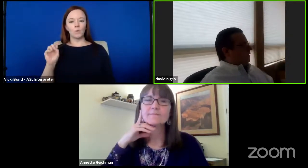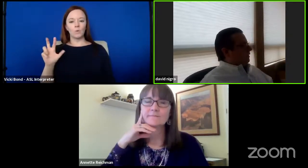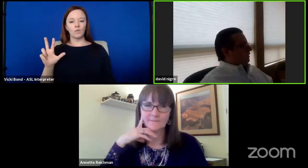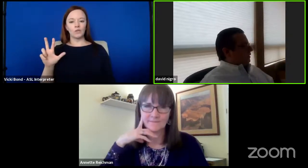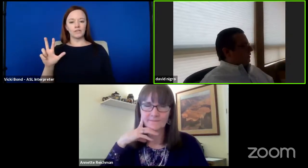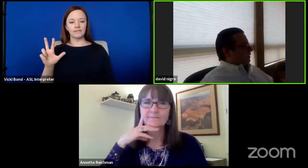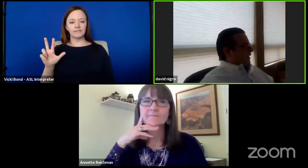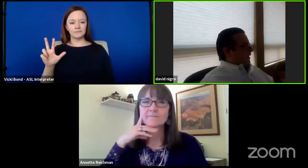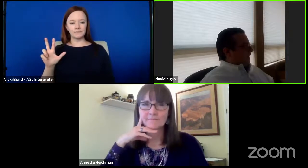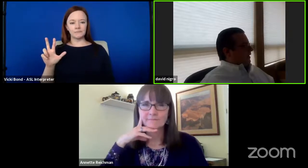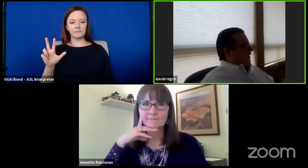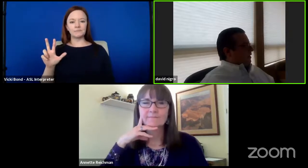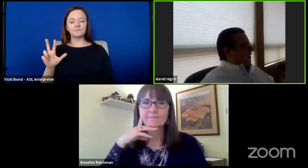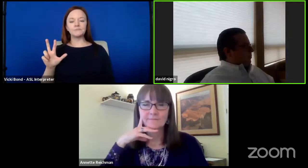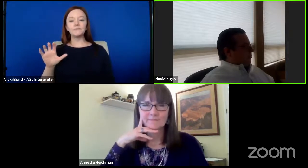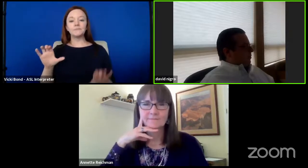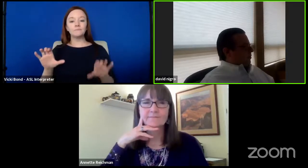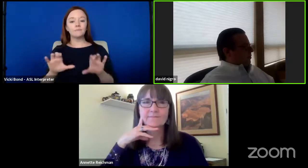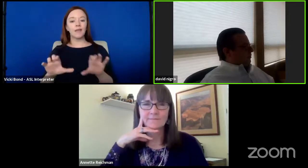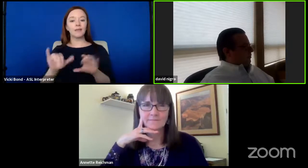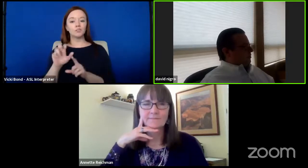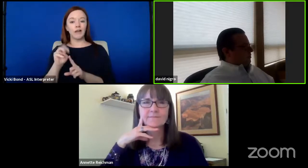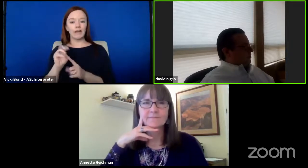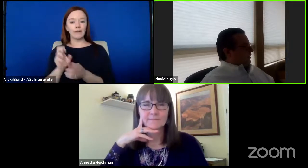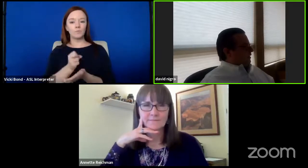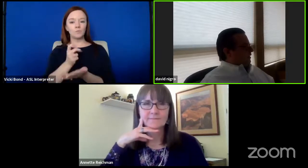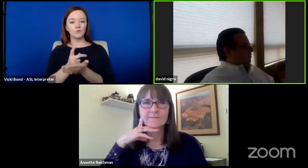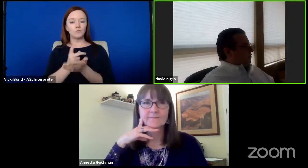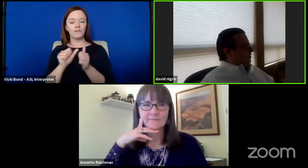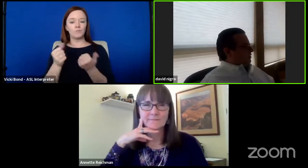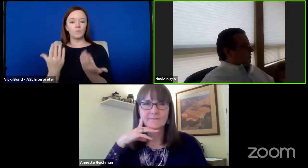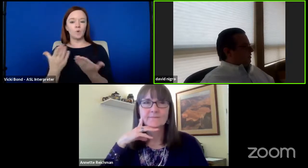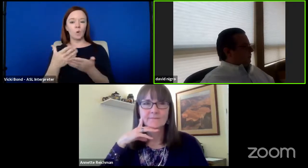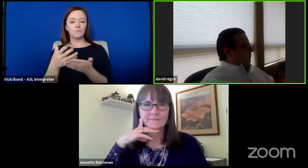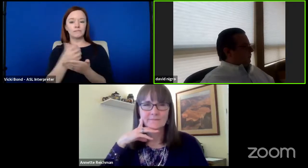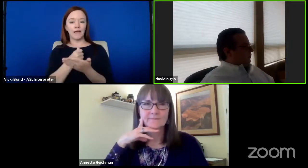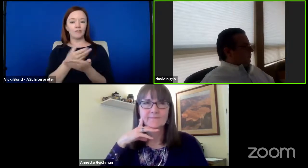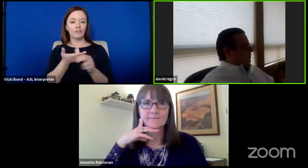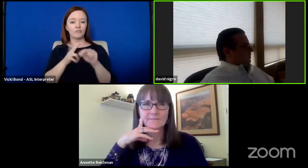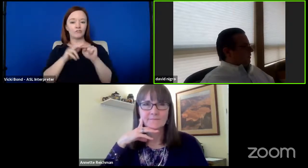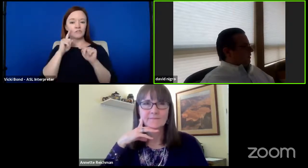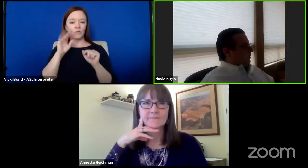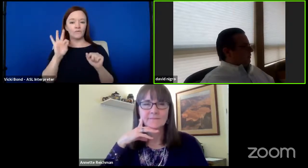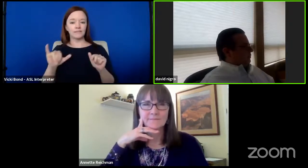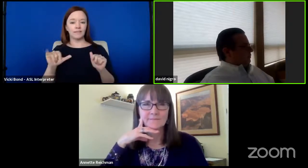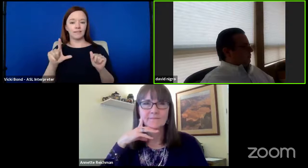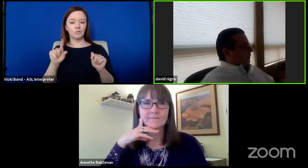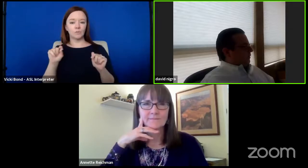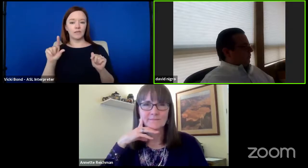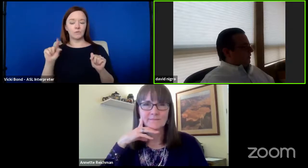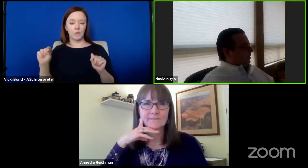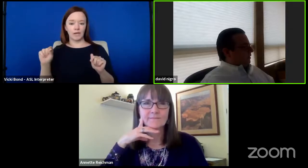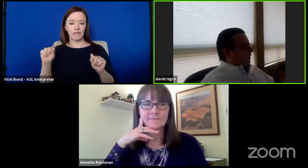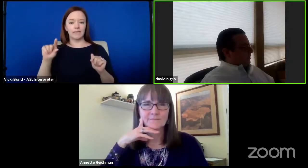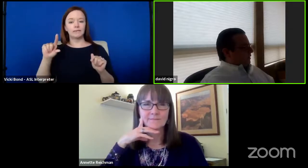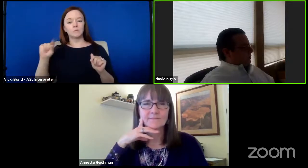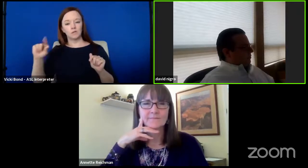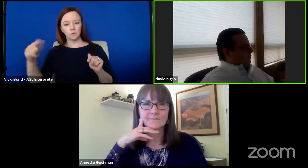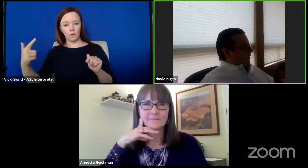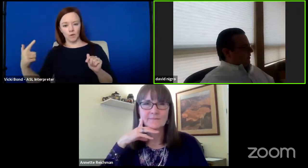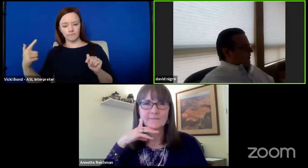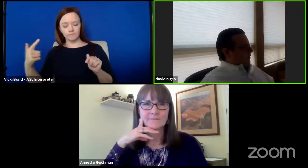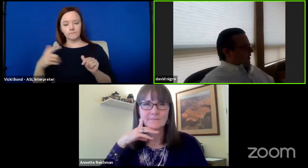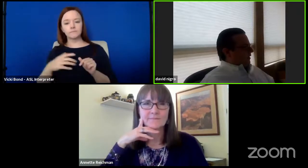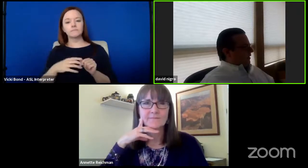5.03. Action item, approval of proposed salary increases for fiscal year 2020-2021 pursuant